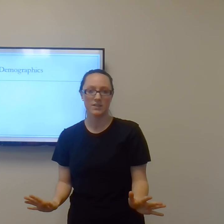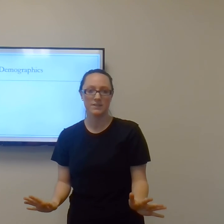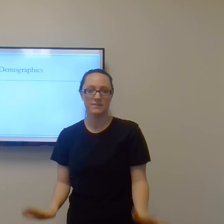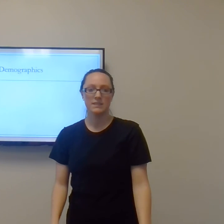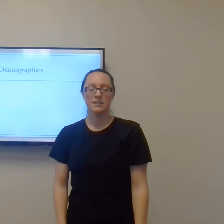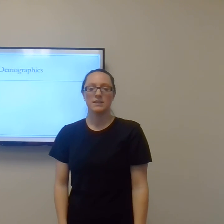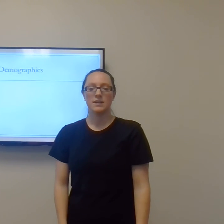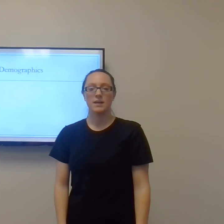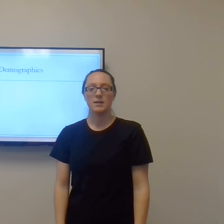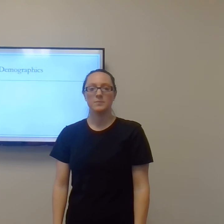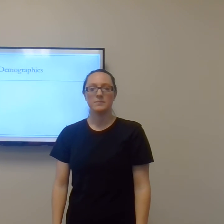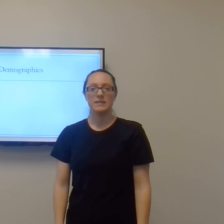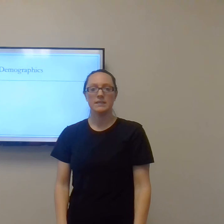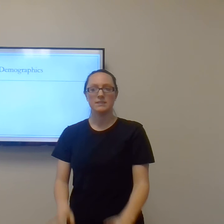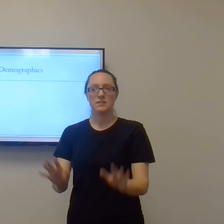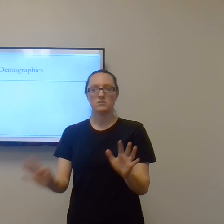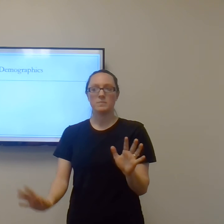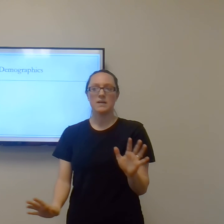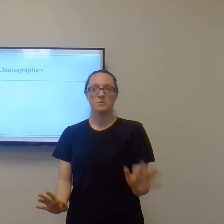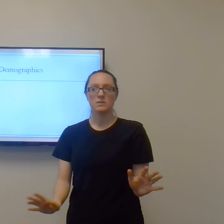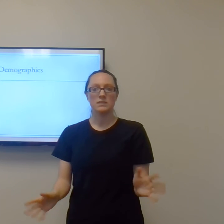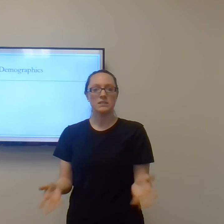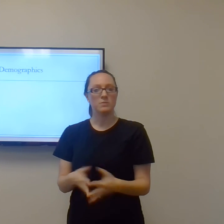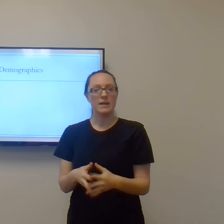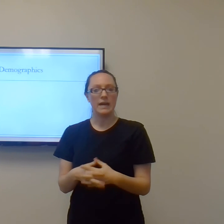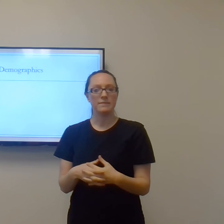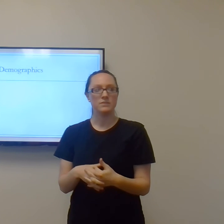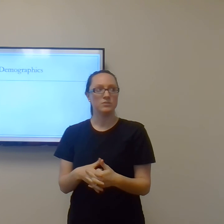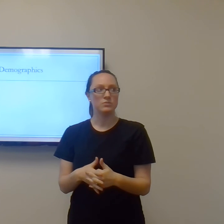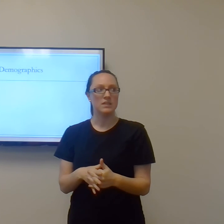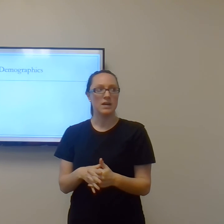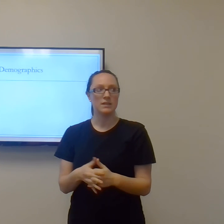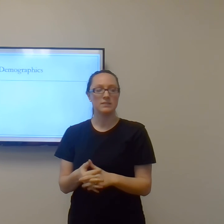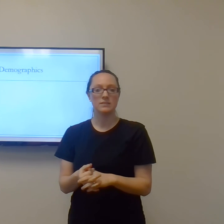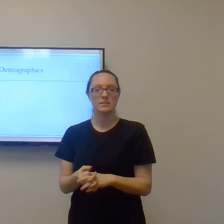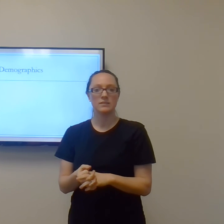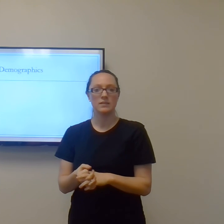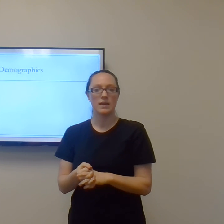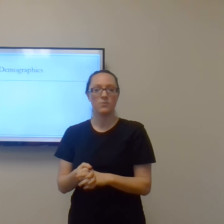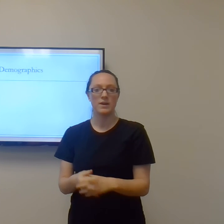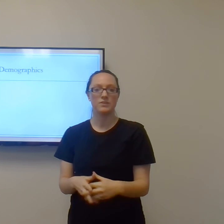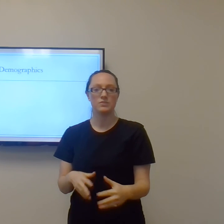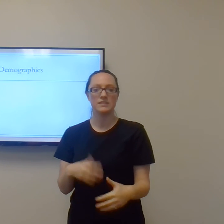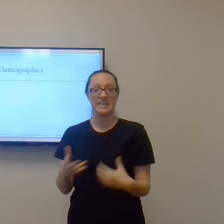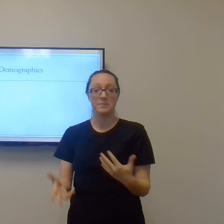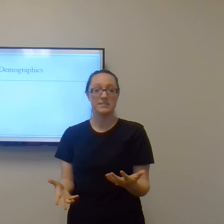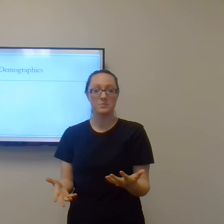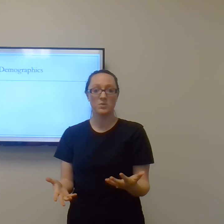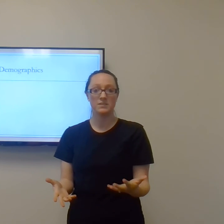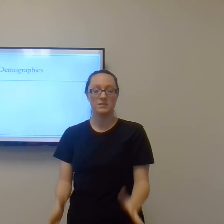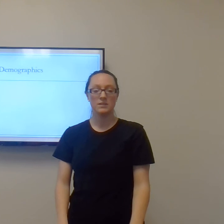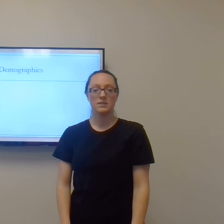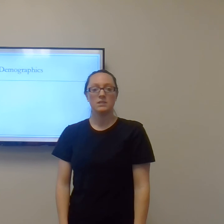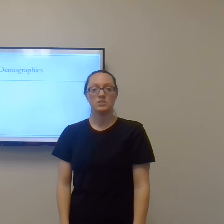of. That there's a possibility you might have to sign while you're examining someone.